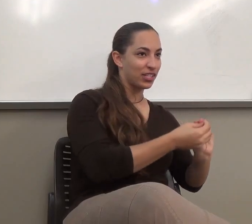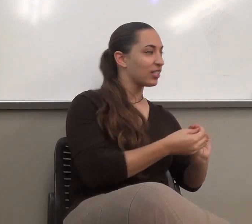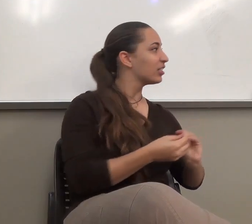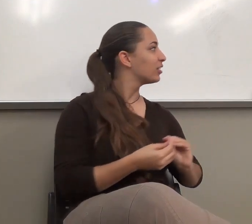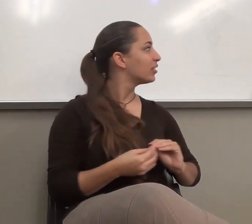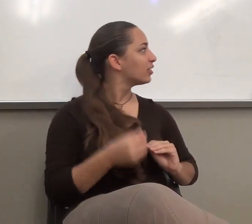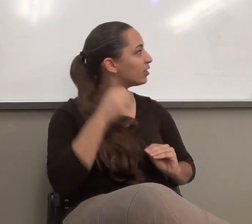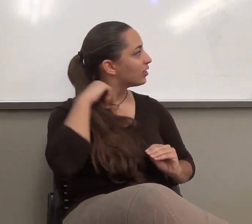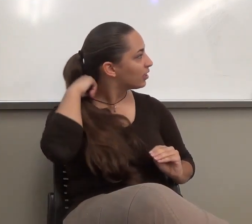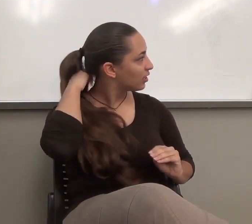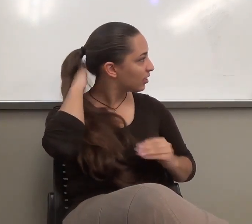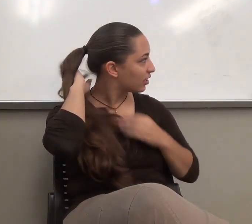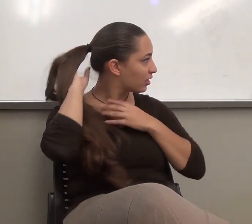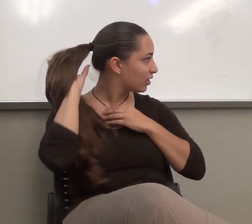What's this?